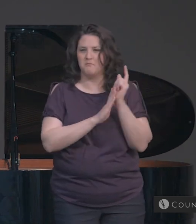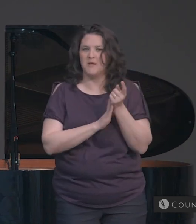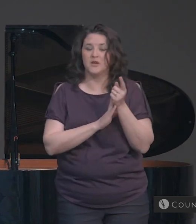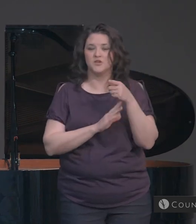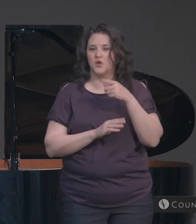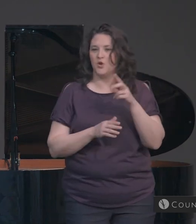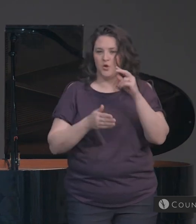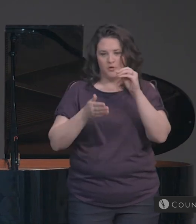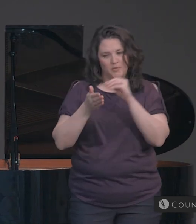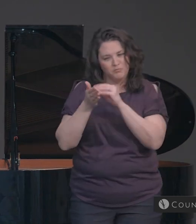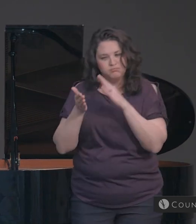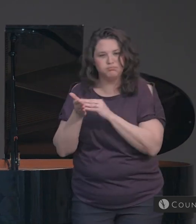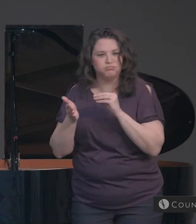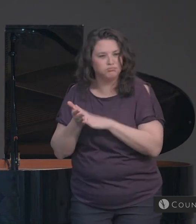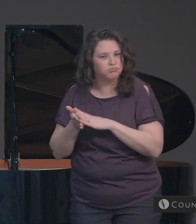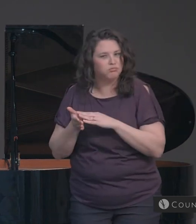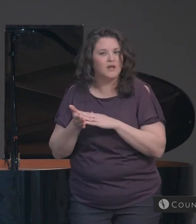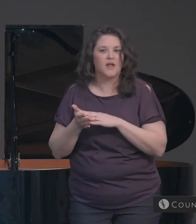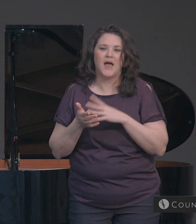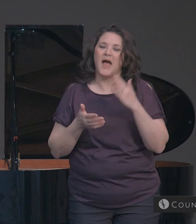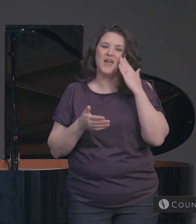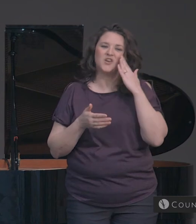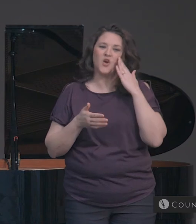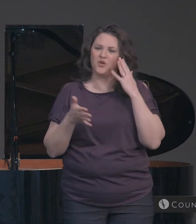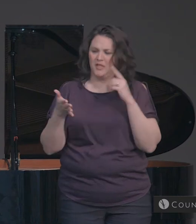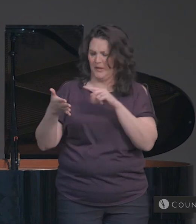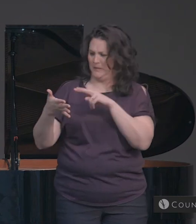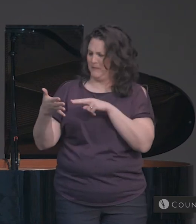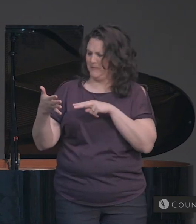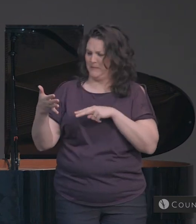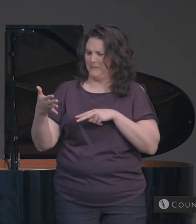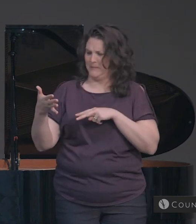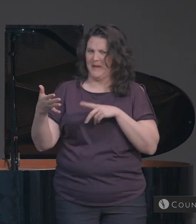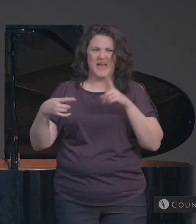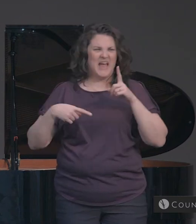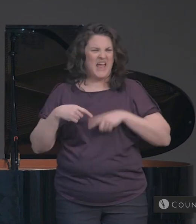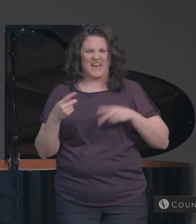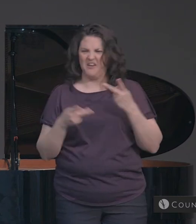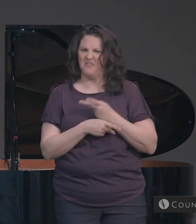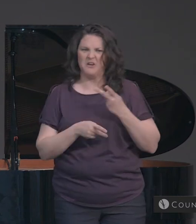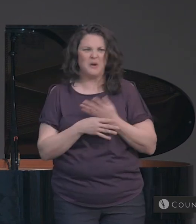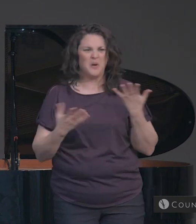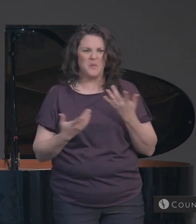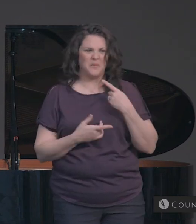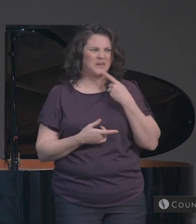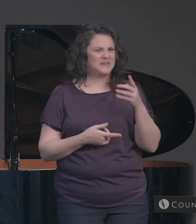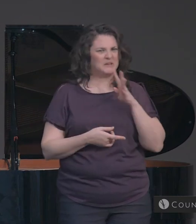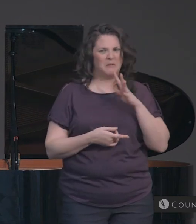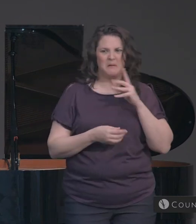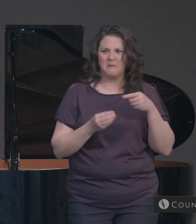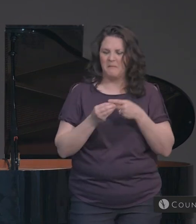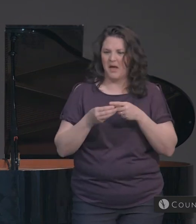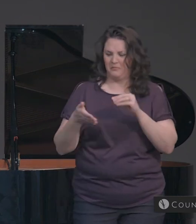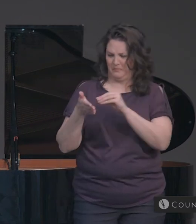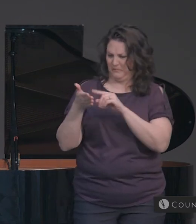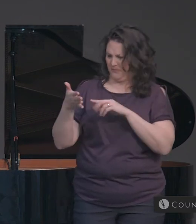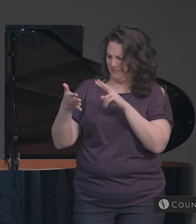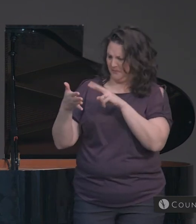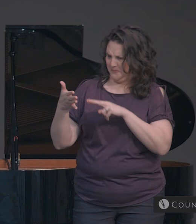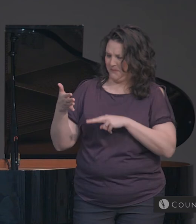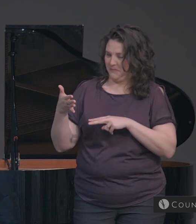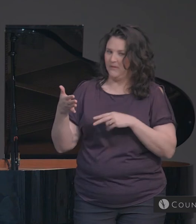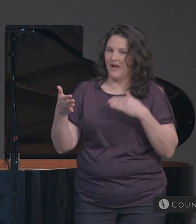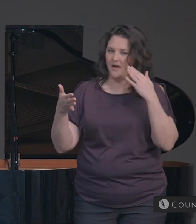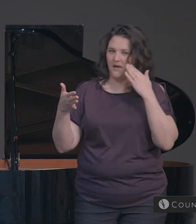those notes. You are dying now. I know that. I know in your head you're saying, I can't even figure out what he's saying. I have it here in my notes. I know what it